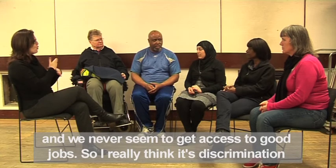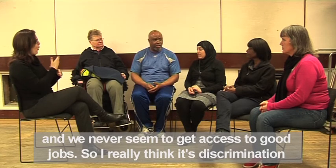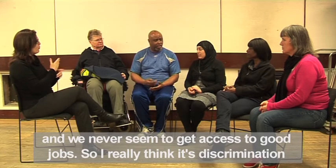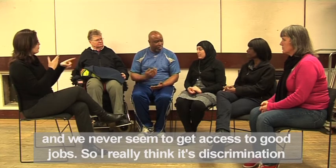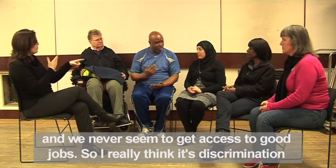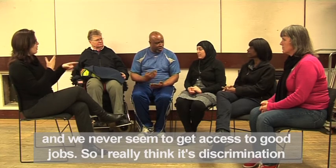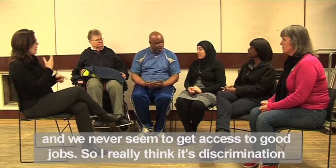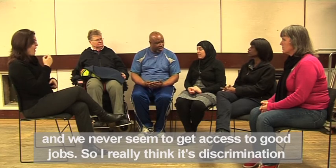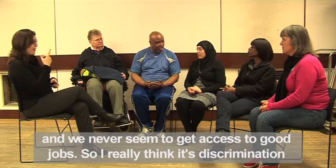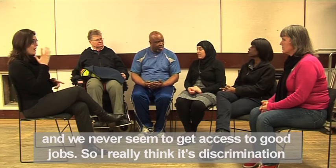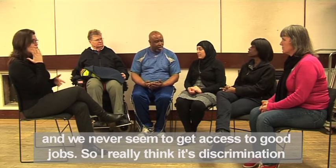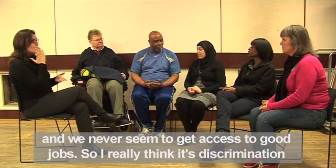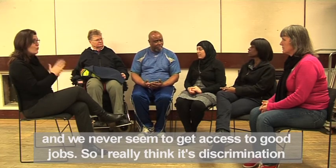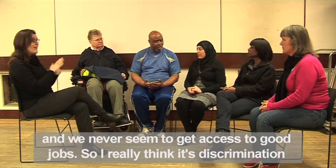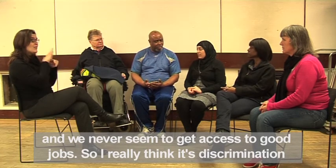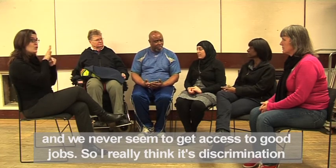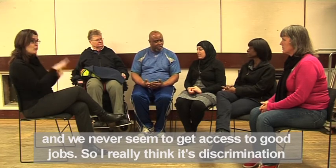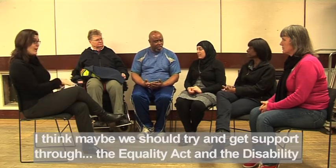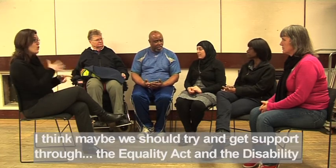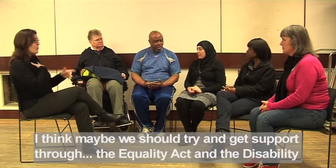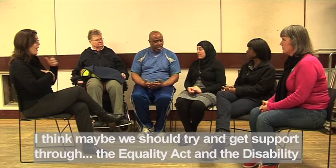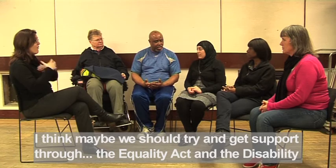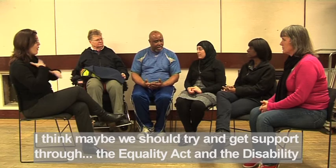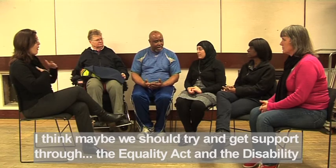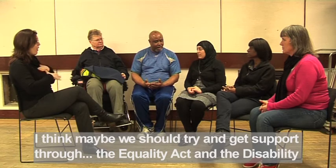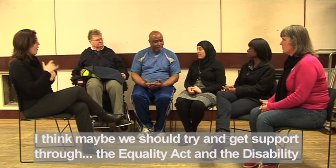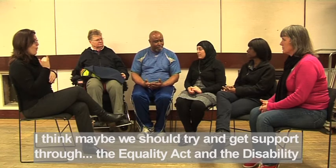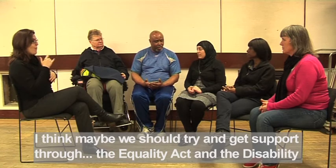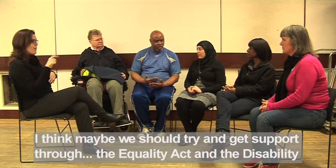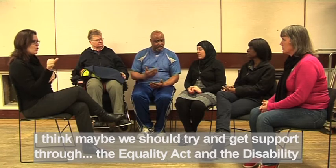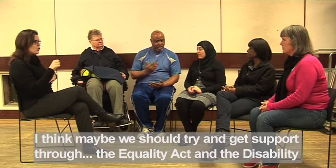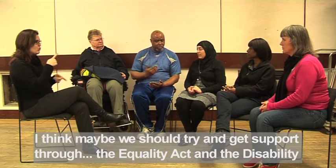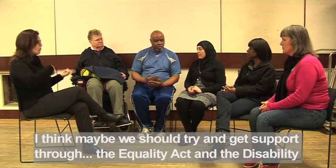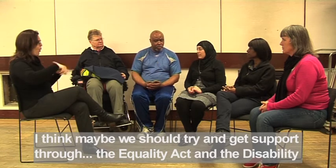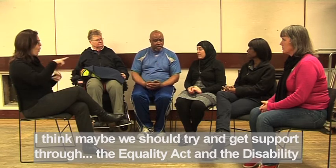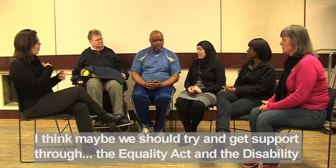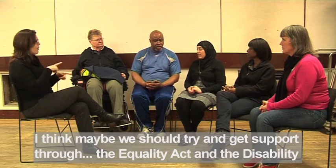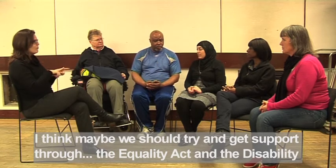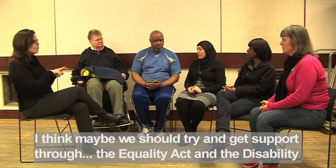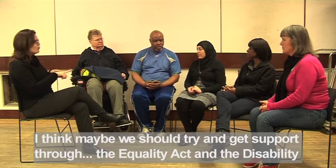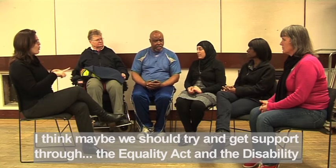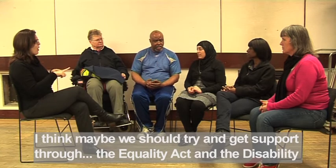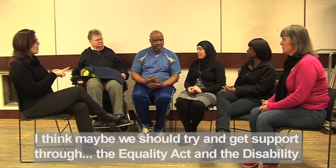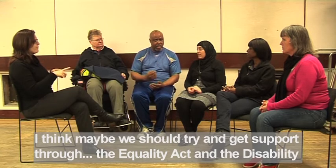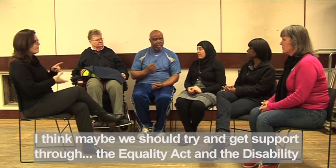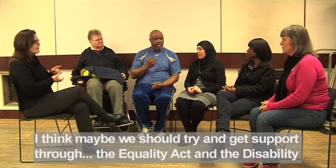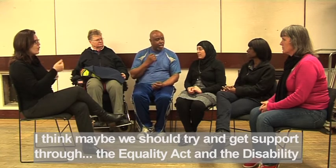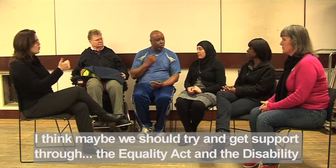it's discrimination. I think maybe we should try to get support through the